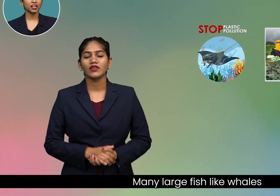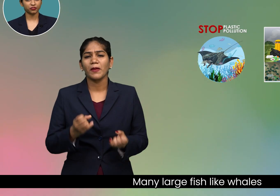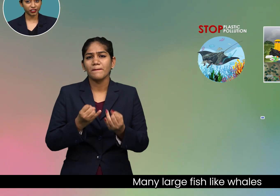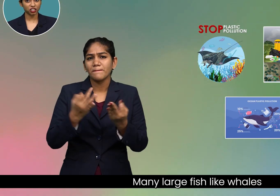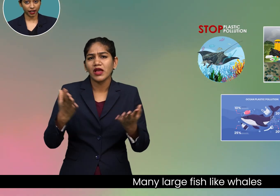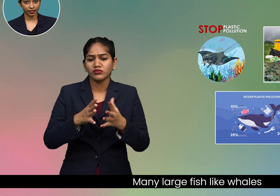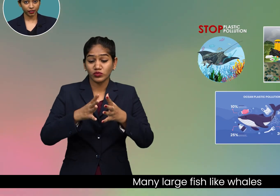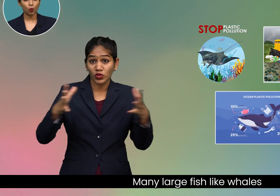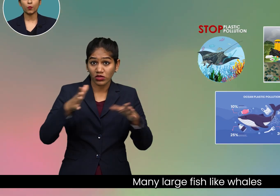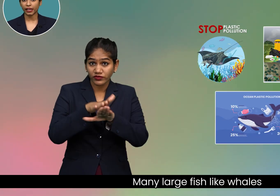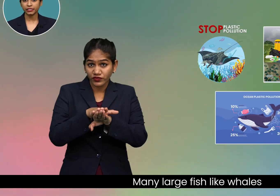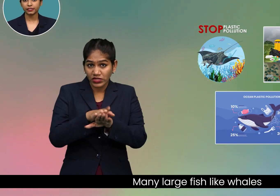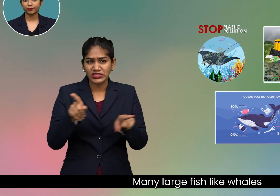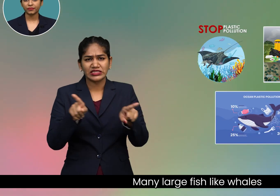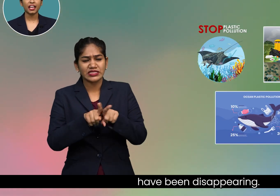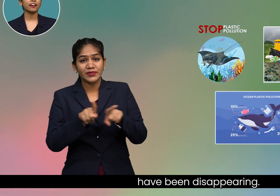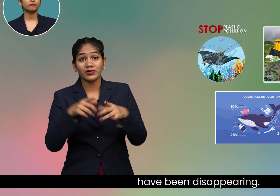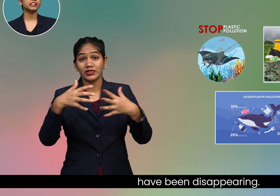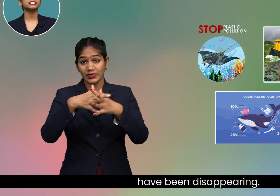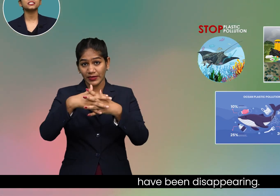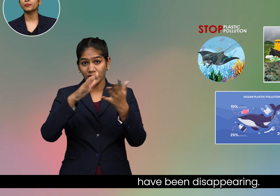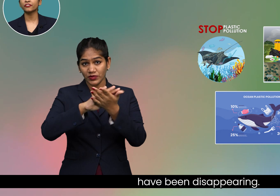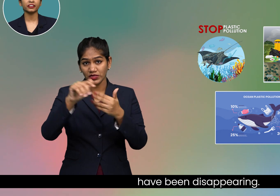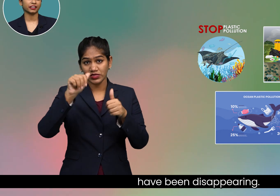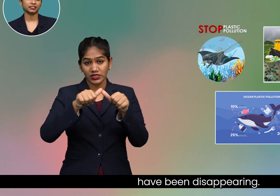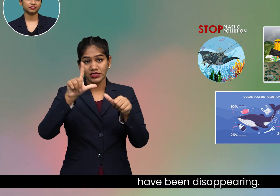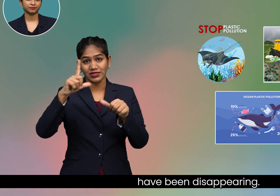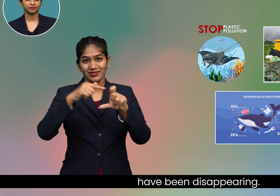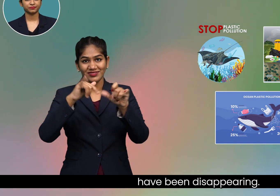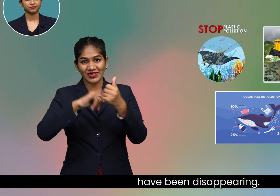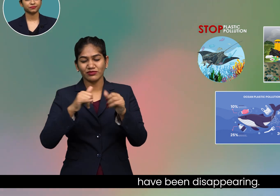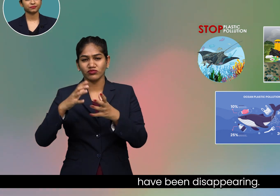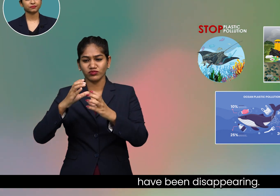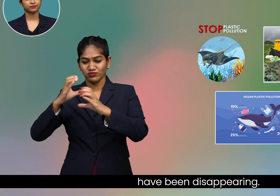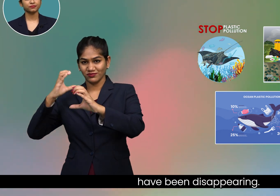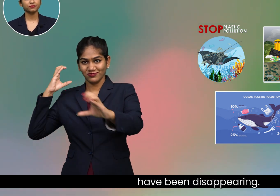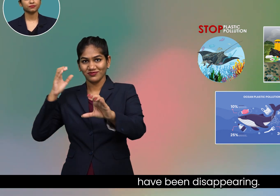Many large fish like whales have been disappearing.